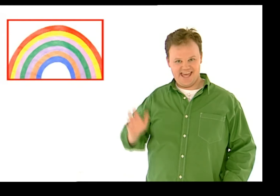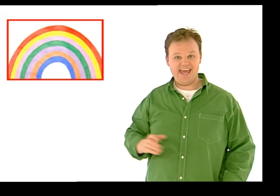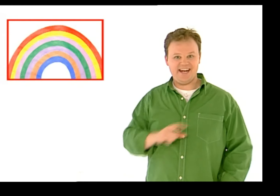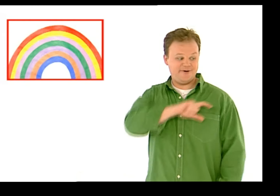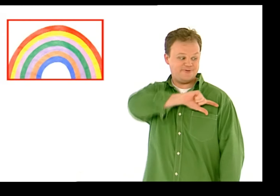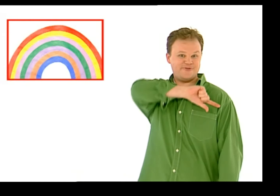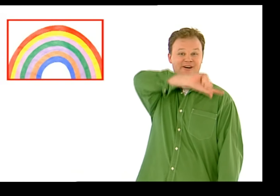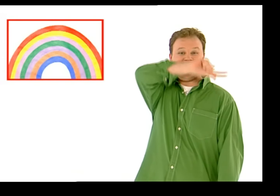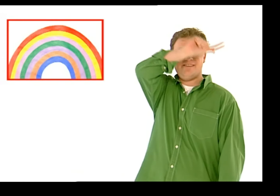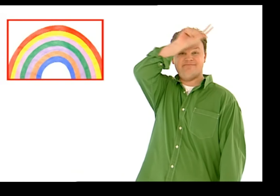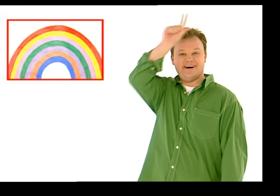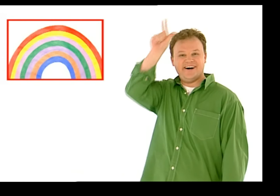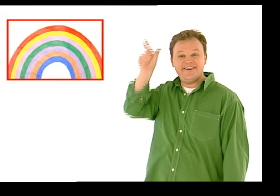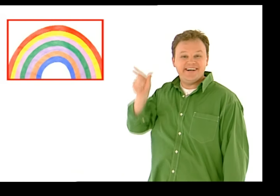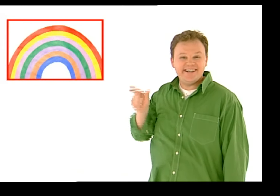in a rainbow.